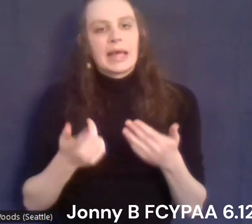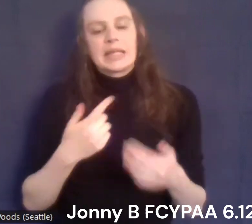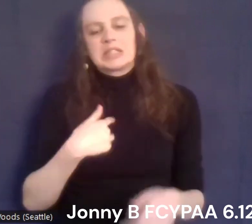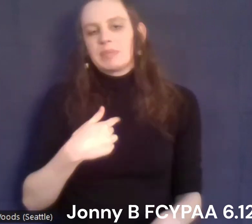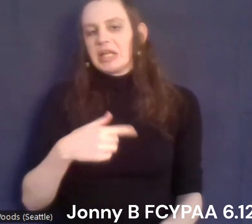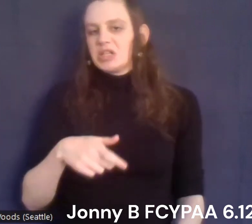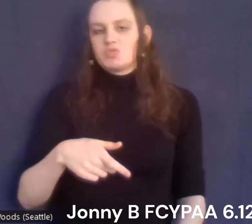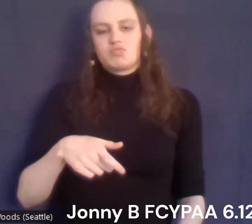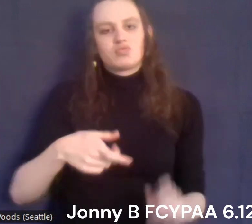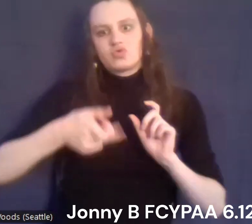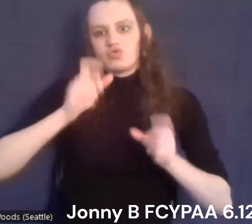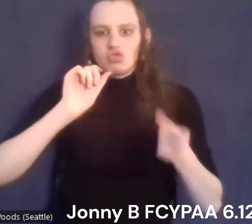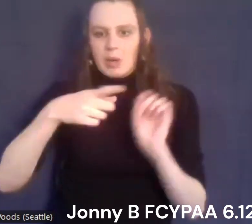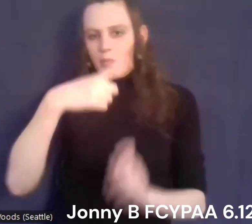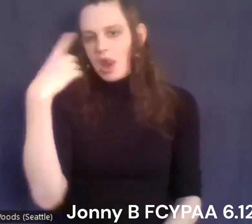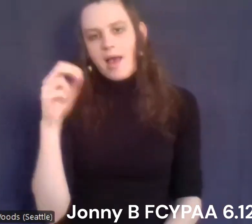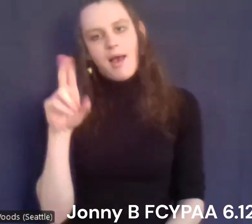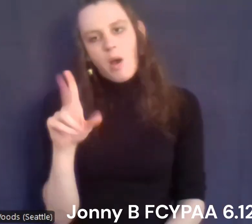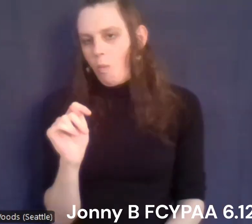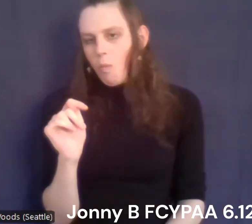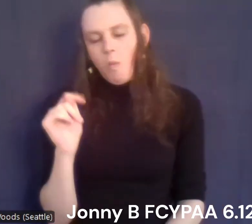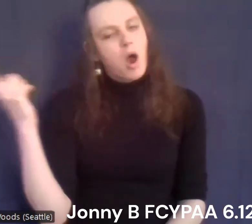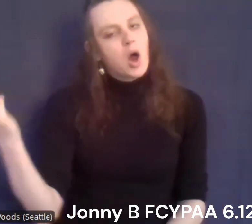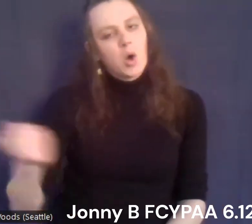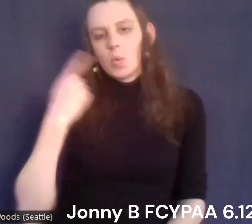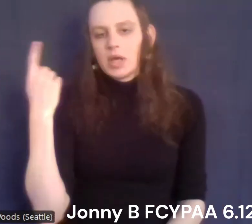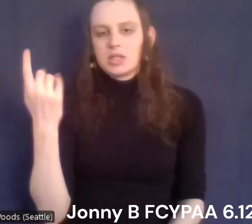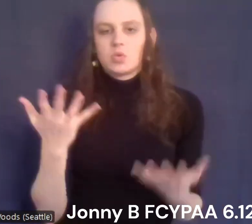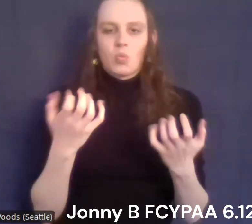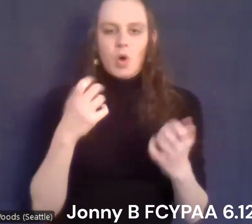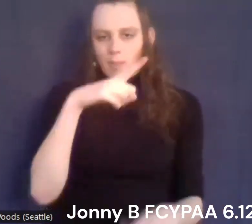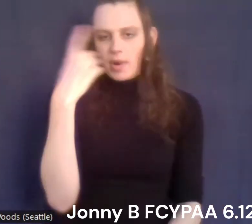drinker basically from the minute that I took a drink.